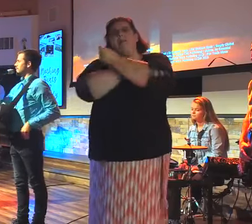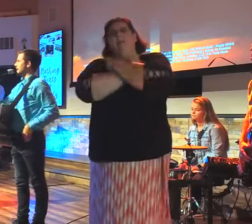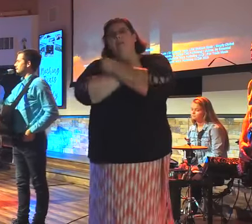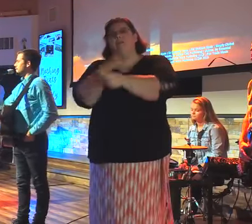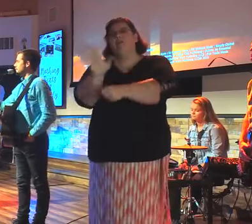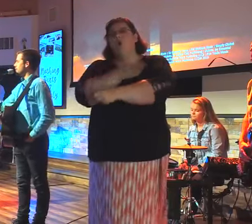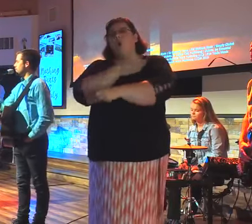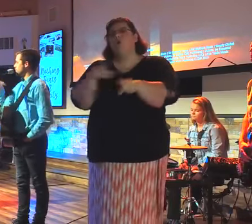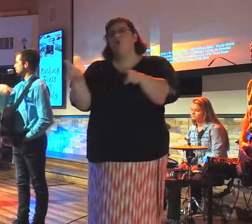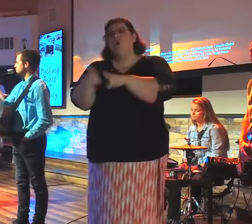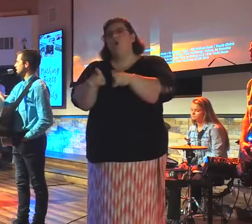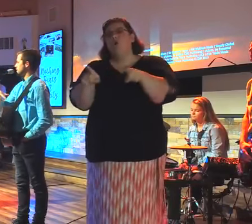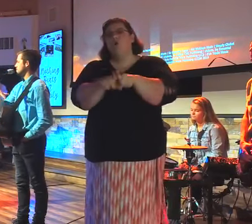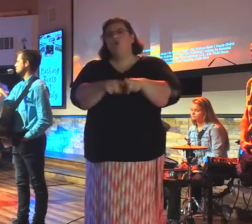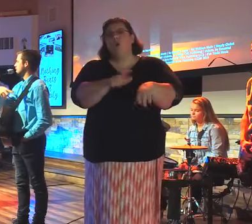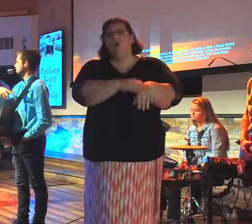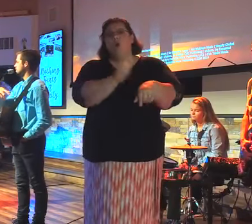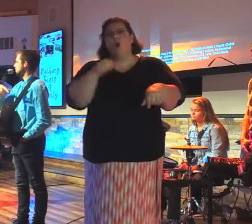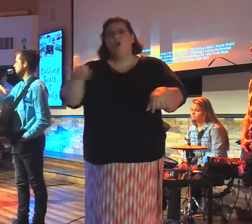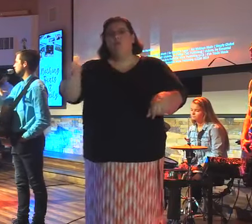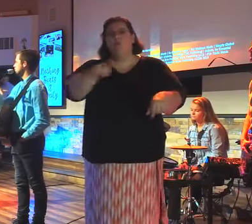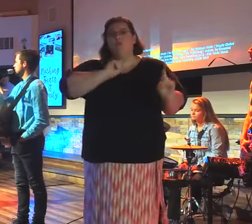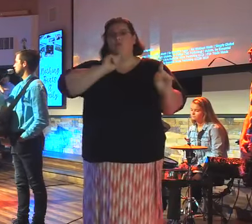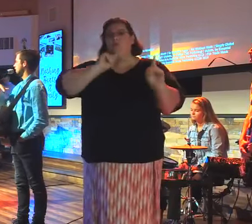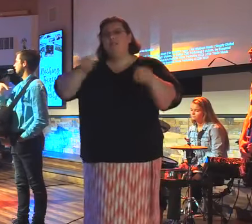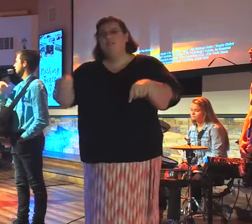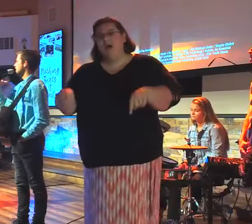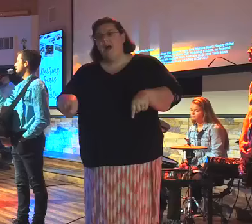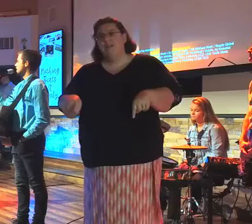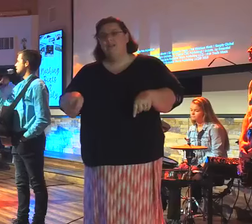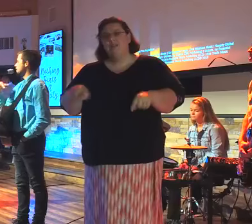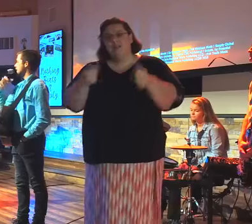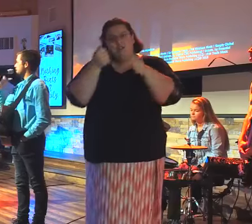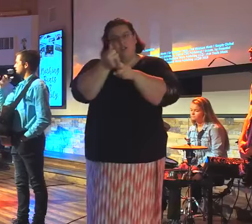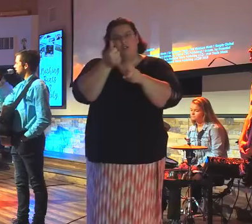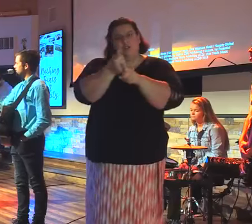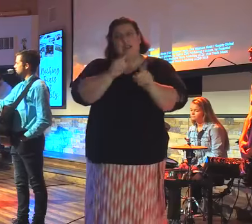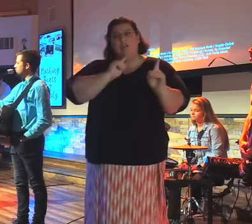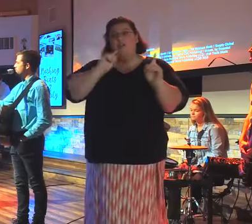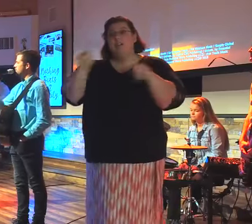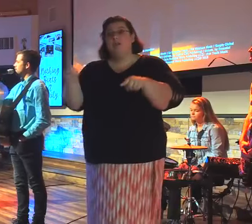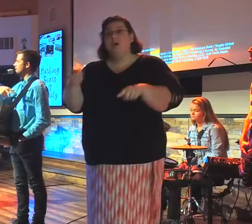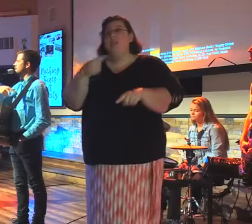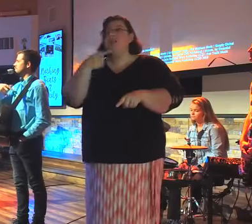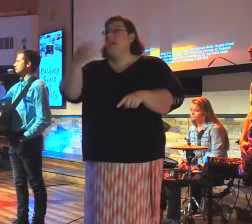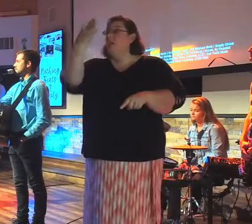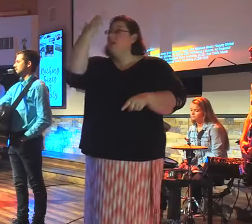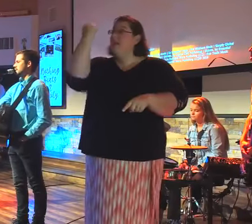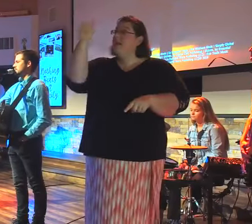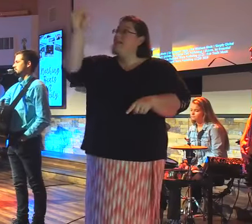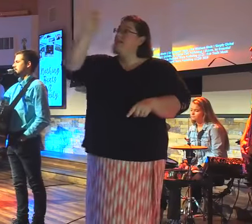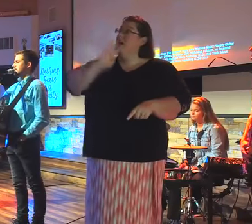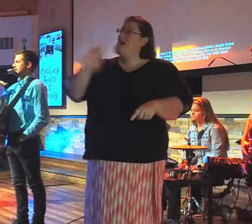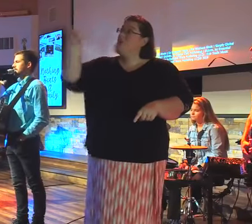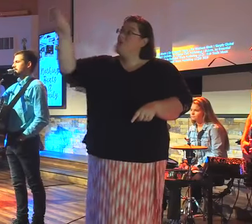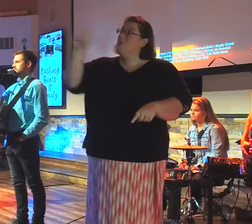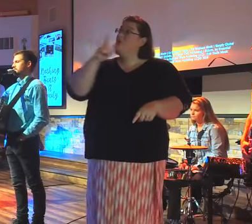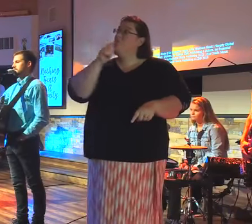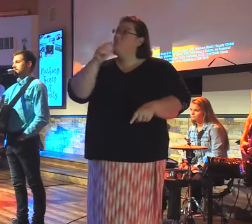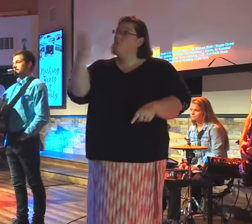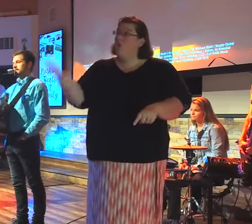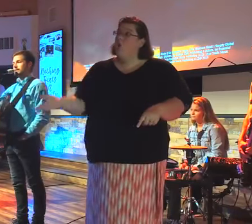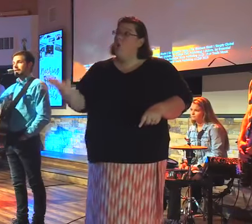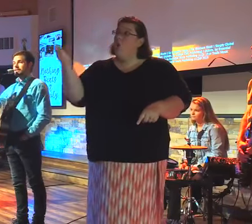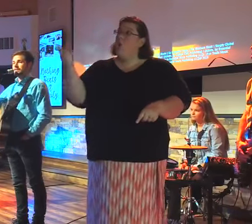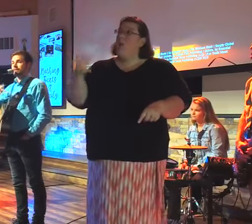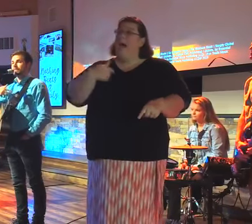also kind of call for a response from us as individuals that say, God, because of who you are, here's what I'm going to do. And that's what